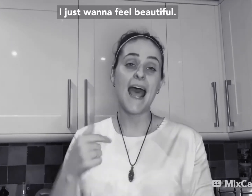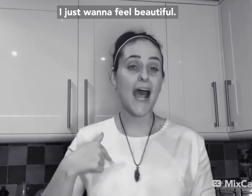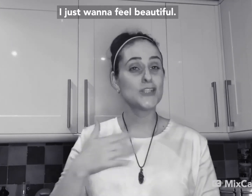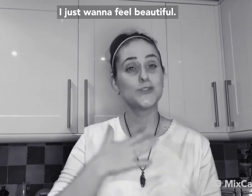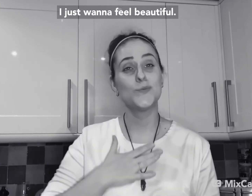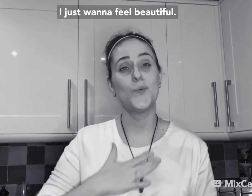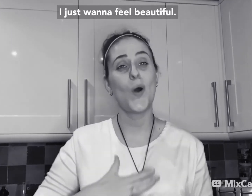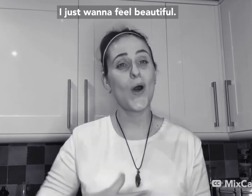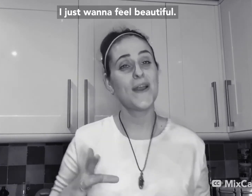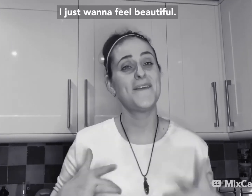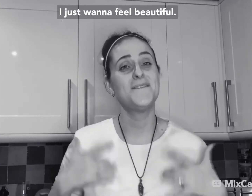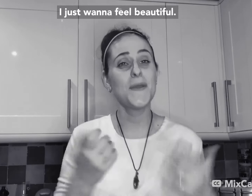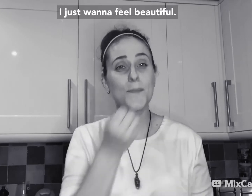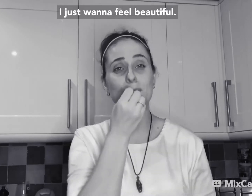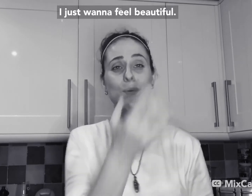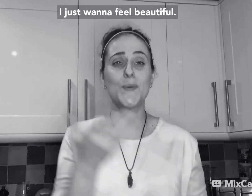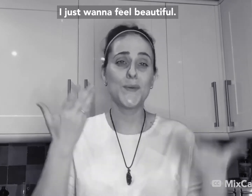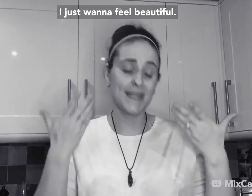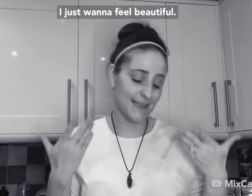i just wanna feel beautiful